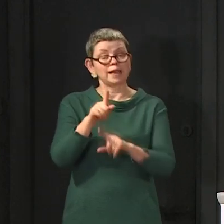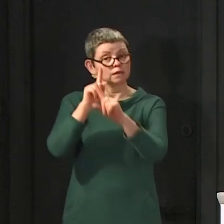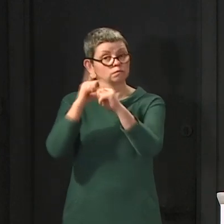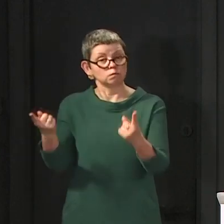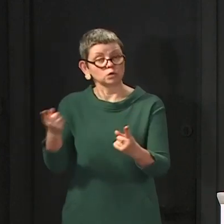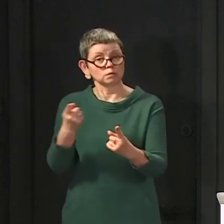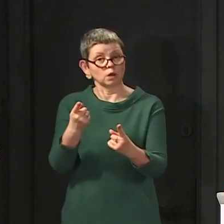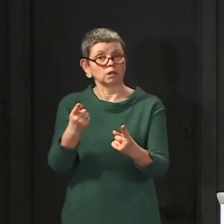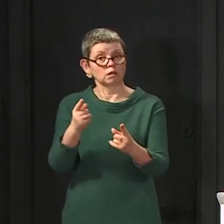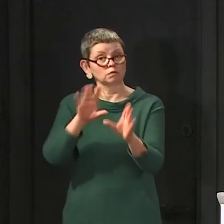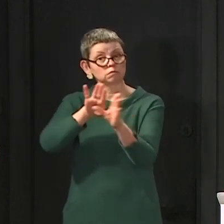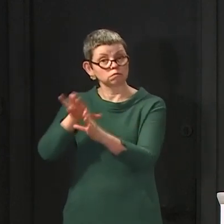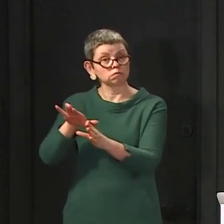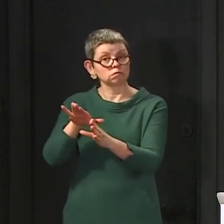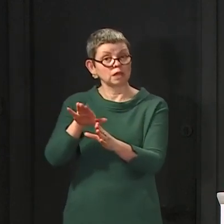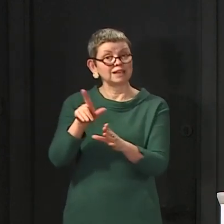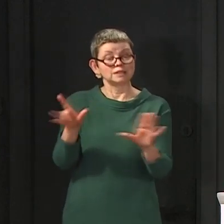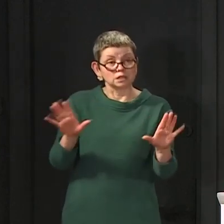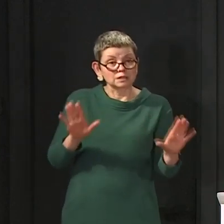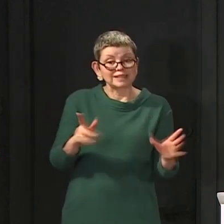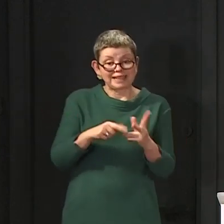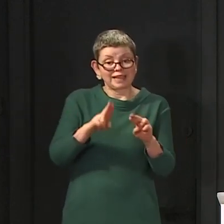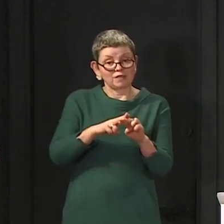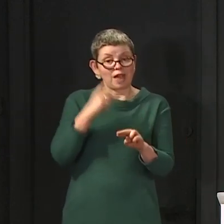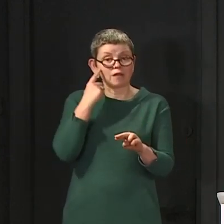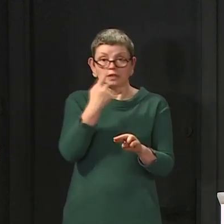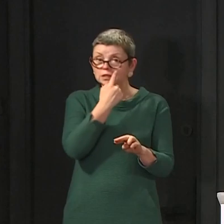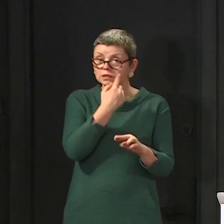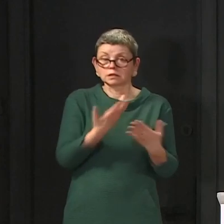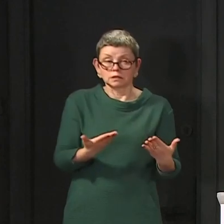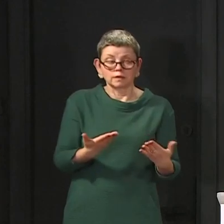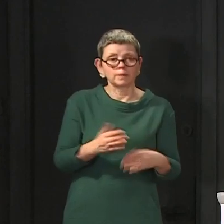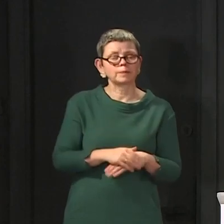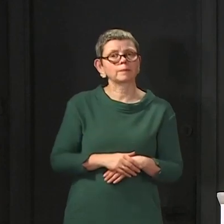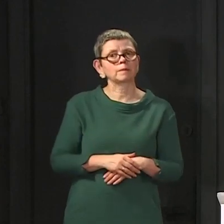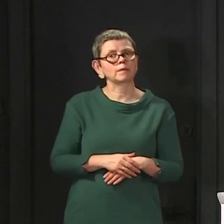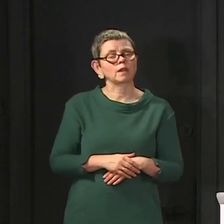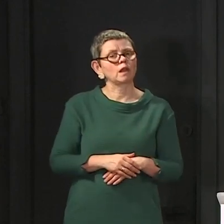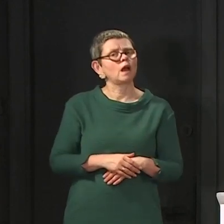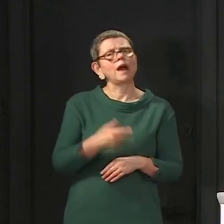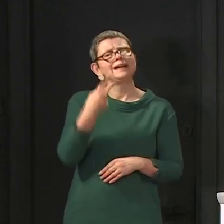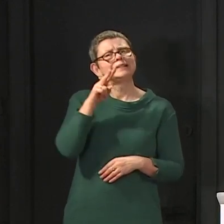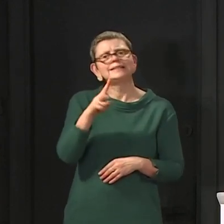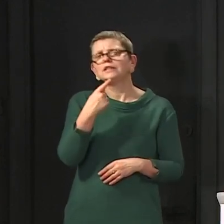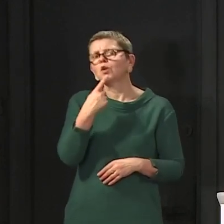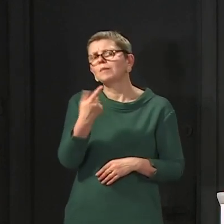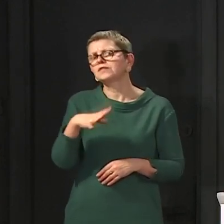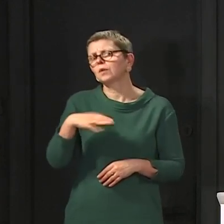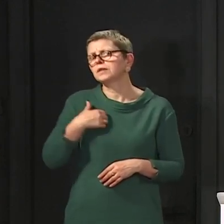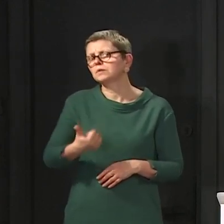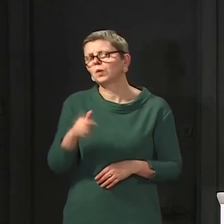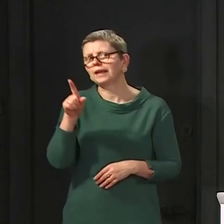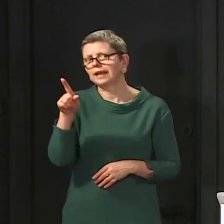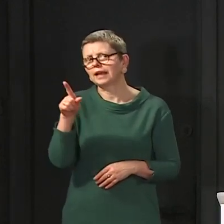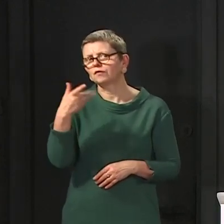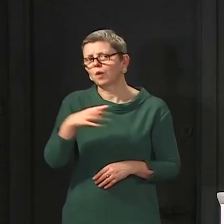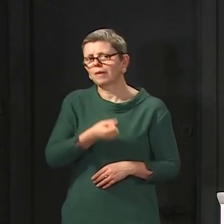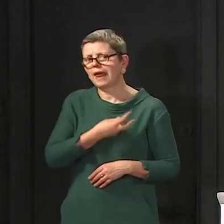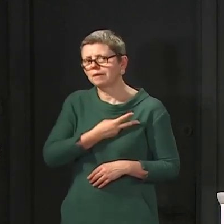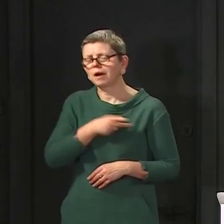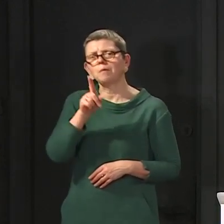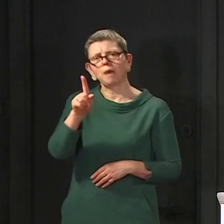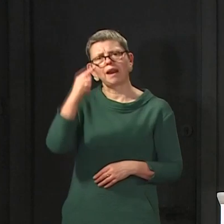point. In terms of, again, forgive me, I've not seen John Ashworth's comments. But I also think it's really important we don't get